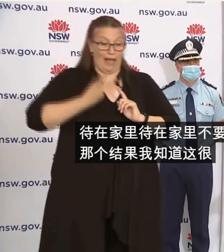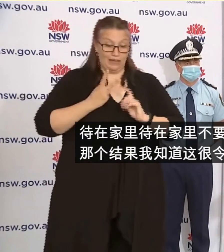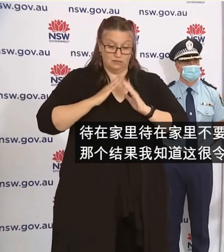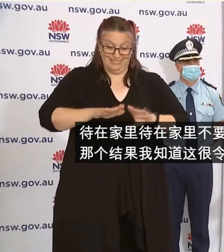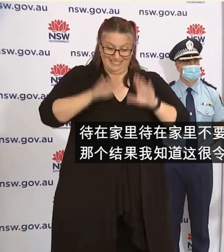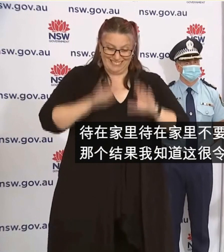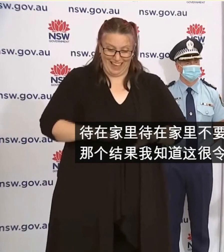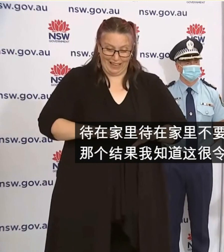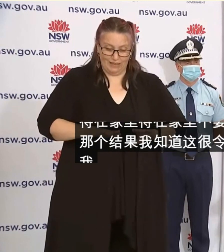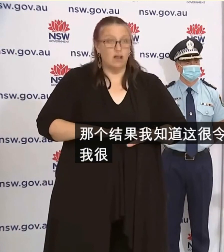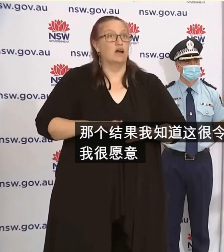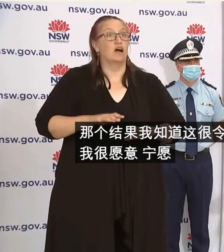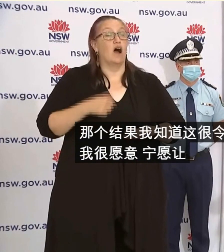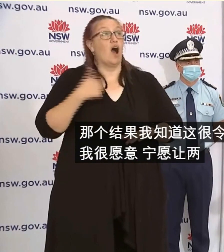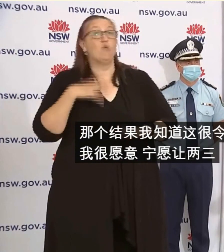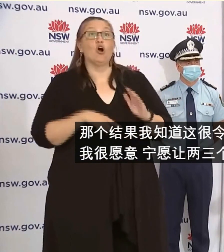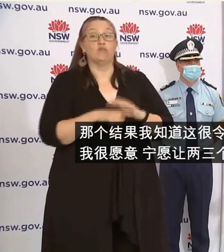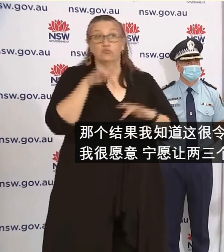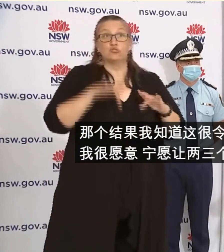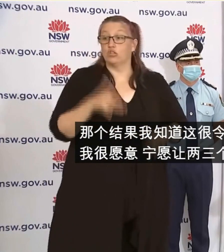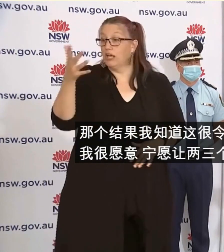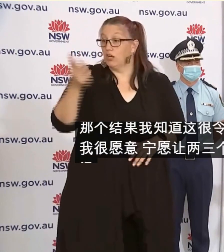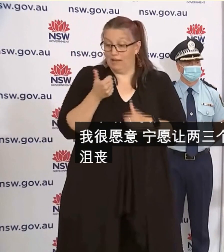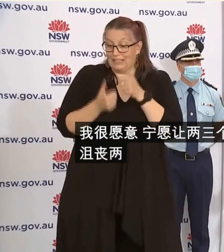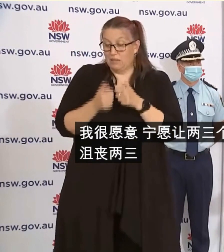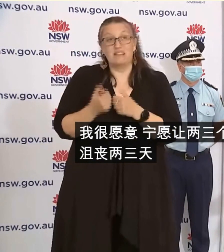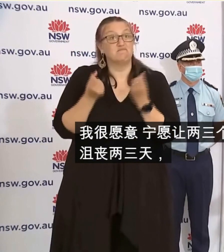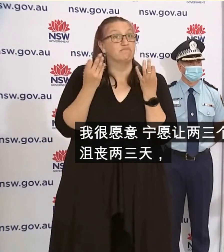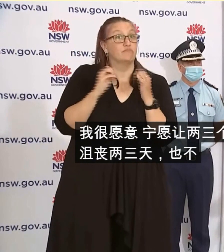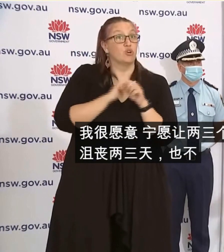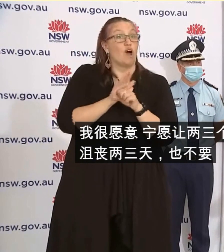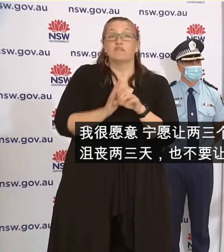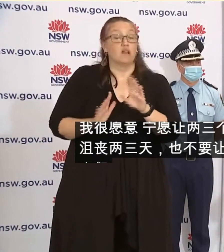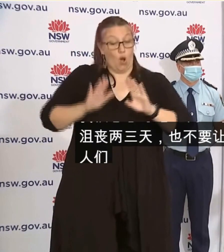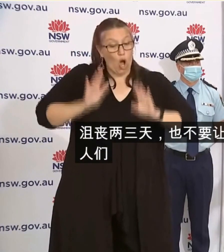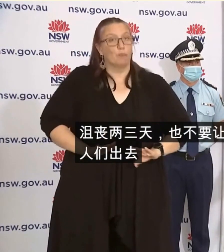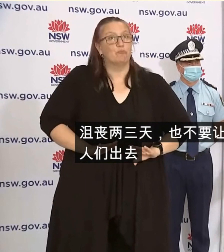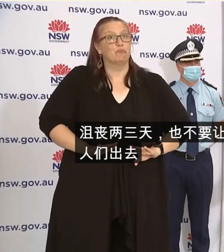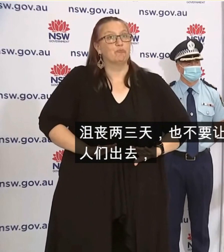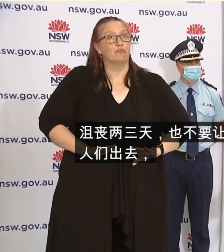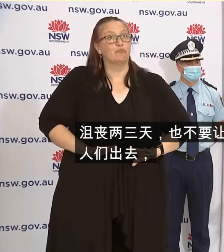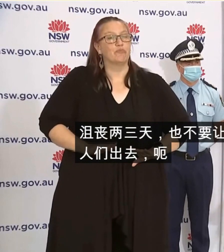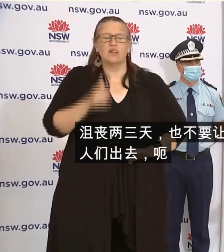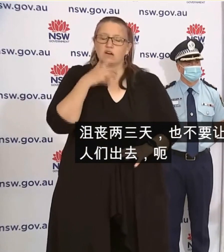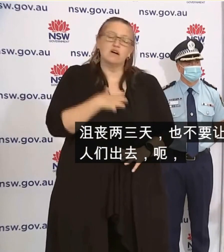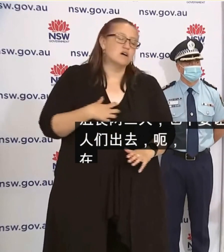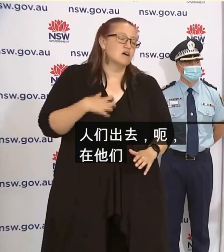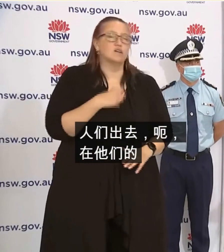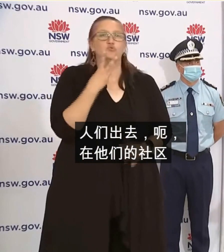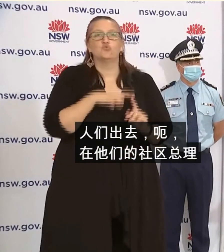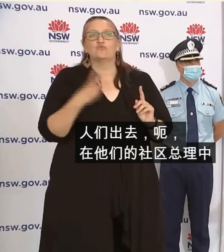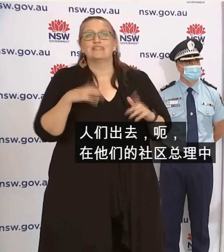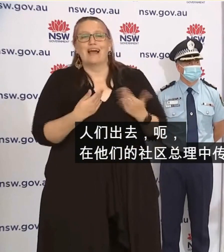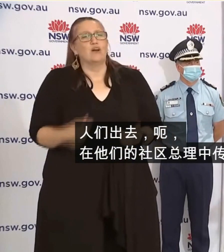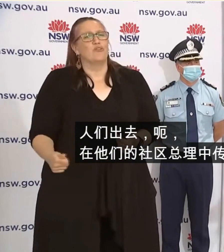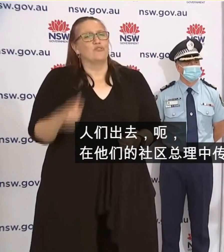result. I know it's frustrating, but I'd much rather have 2 or 3 days of frustration than people going out and